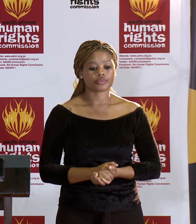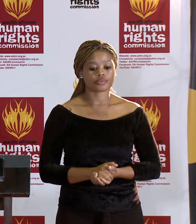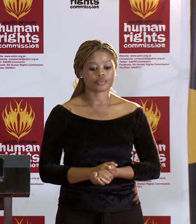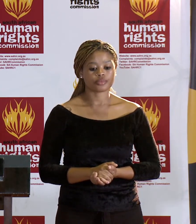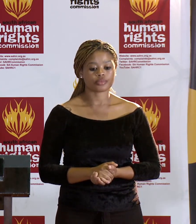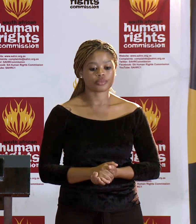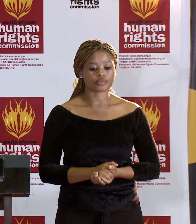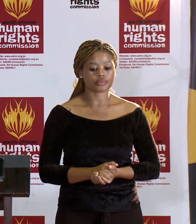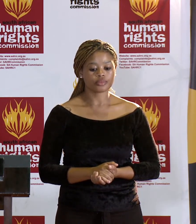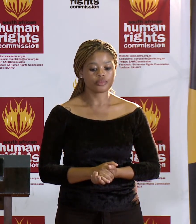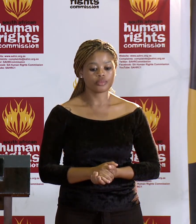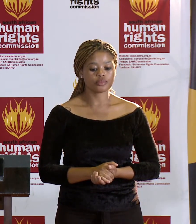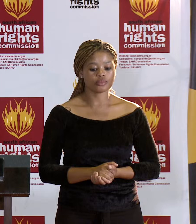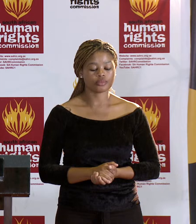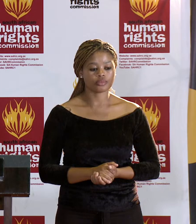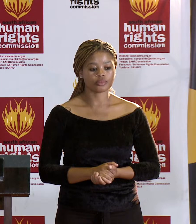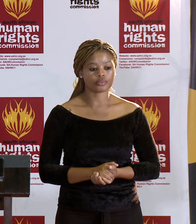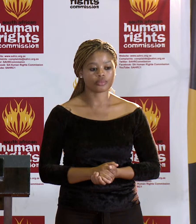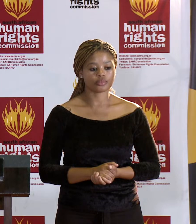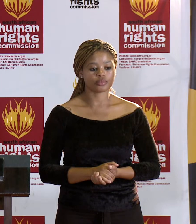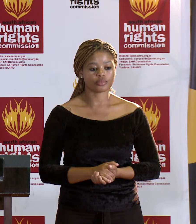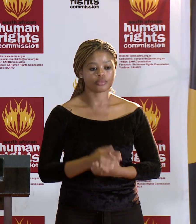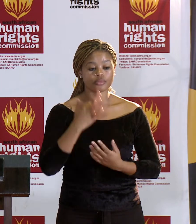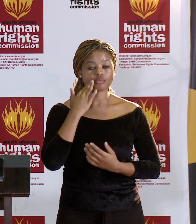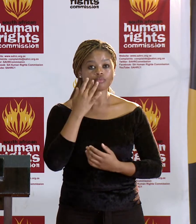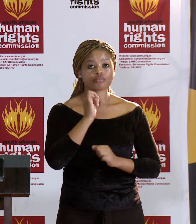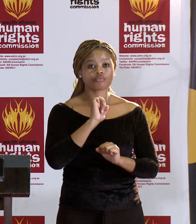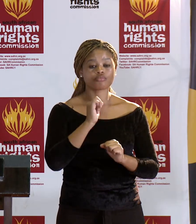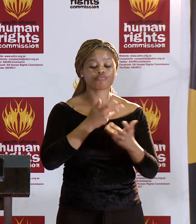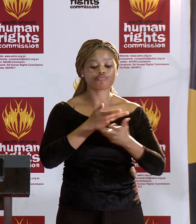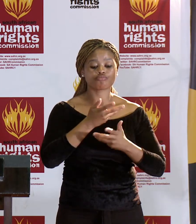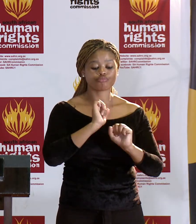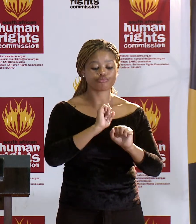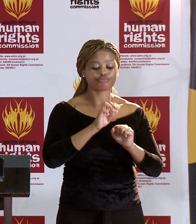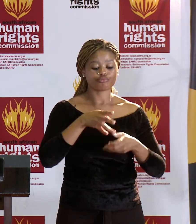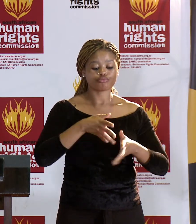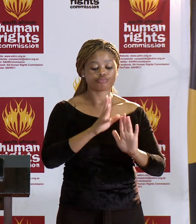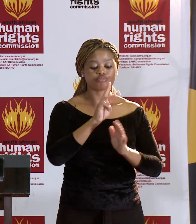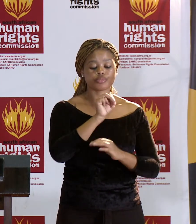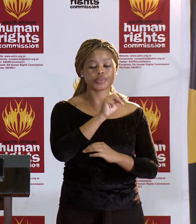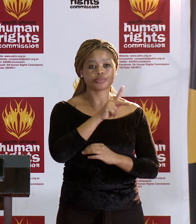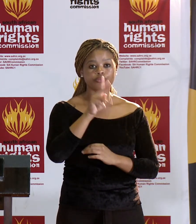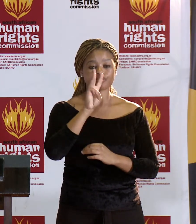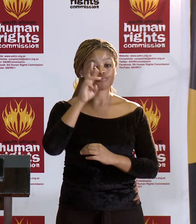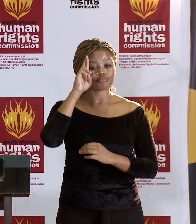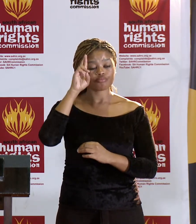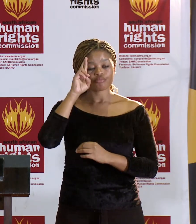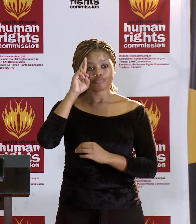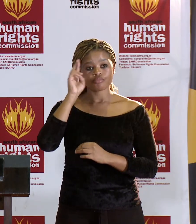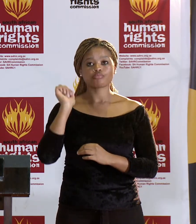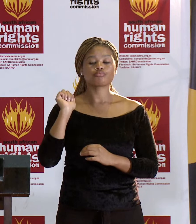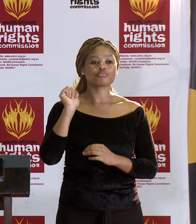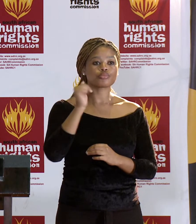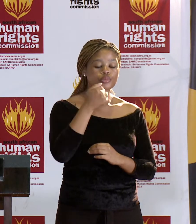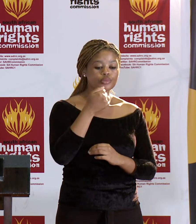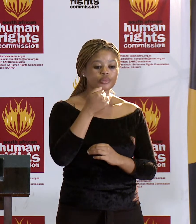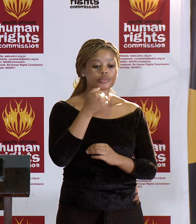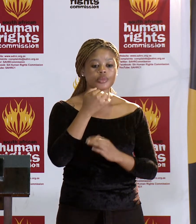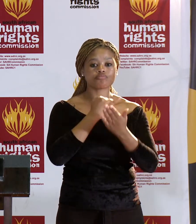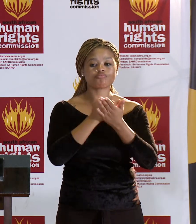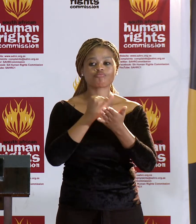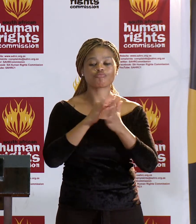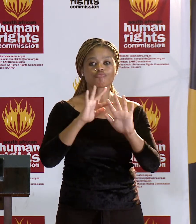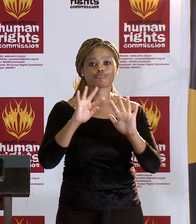When you consult your roadmap, you will remember that everyone is innocent